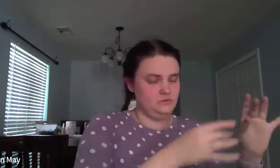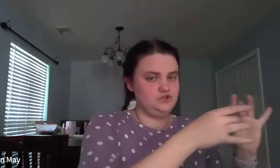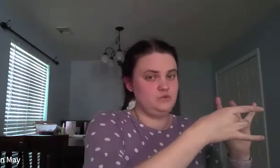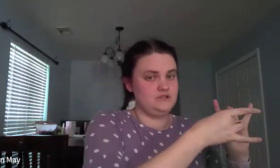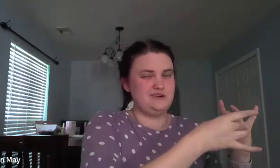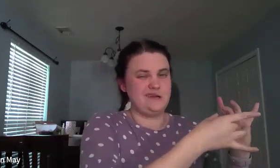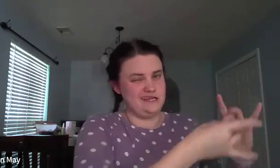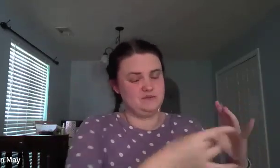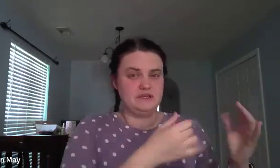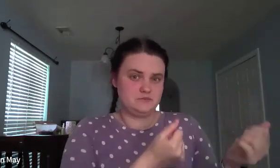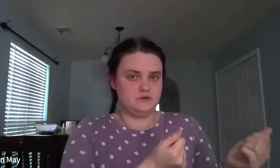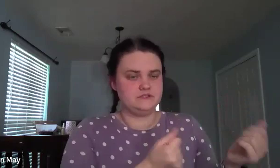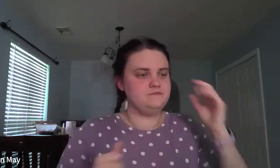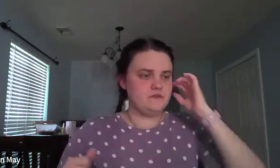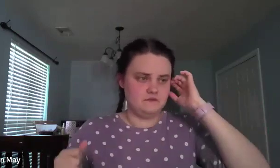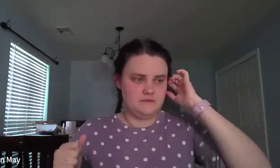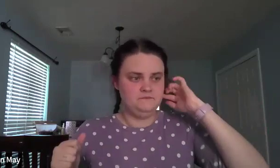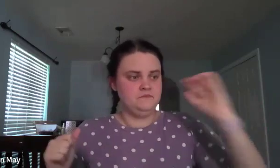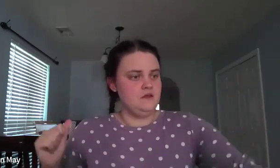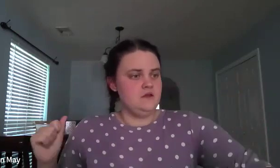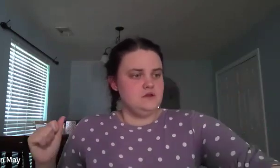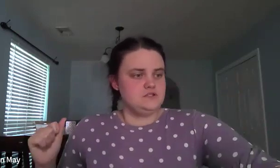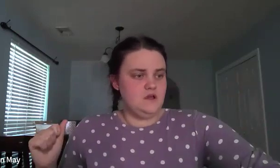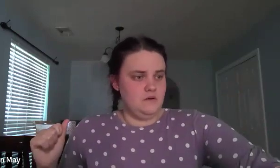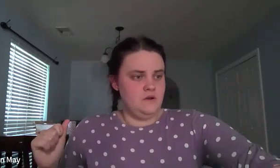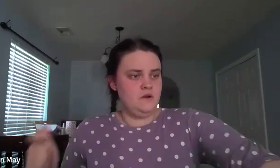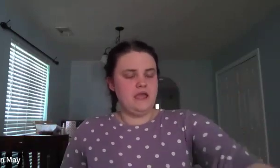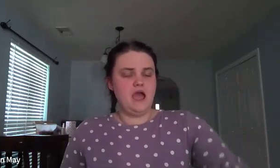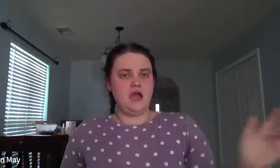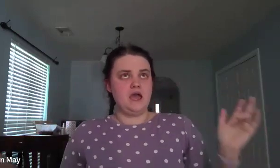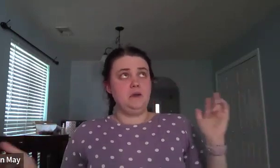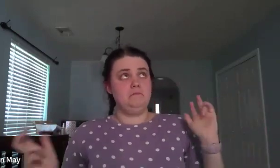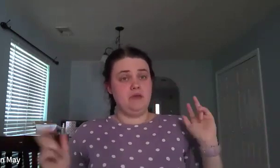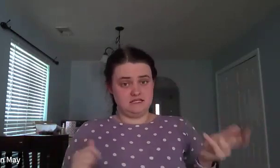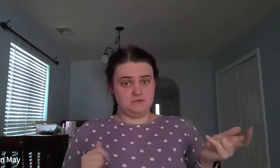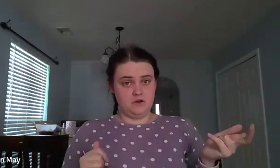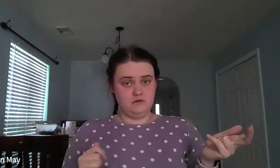we'll do words that are connected with like sports. Okay. So we had basketball,